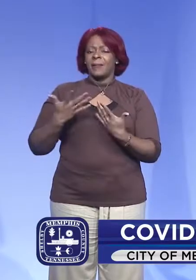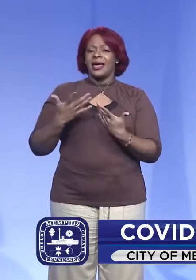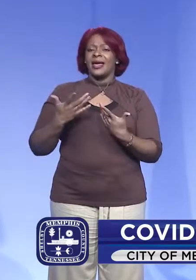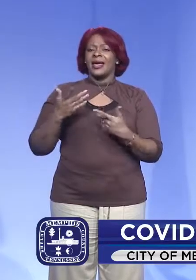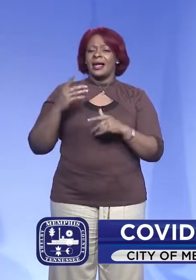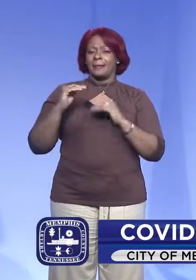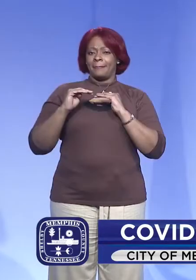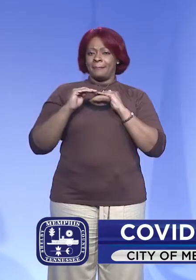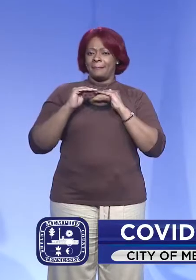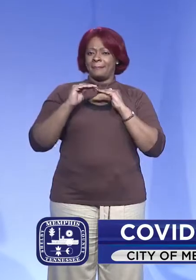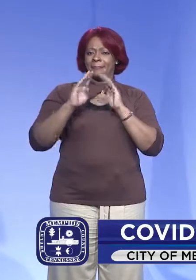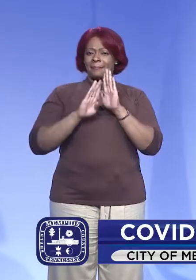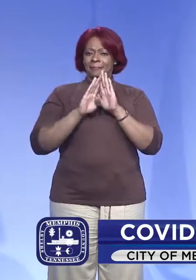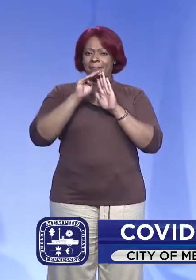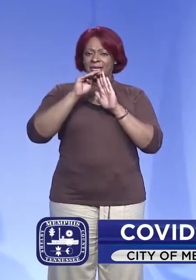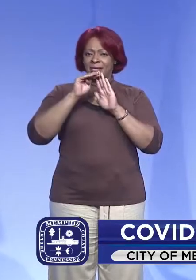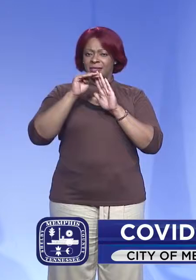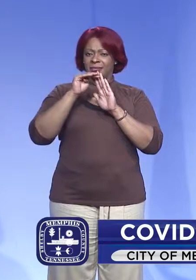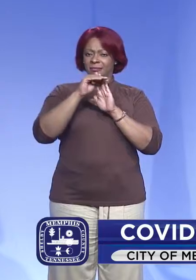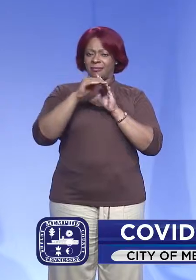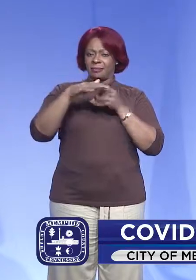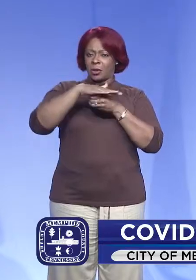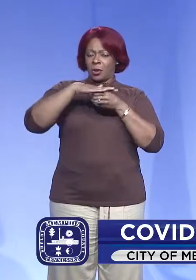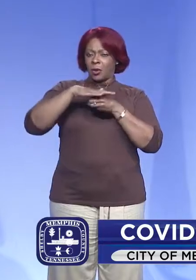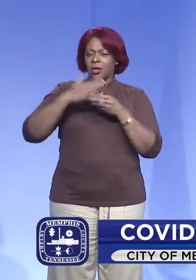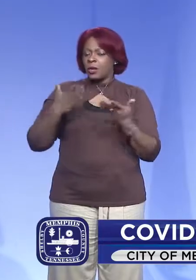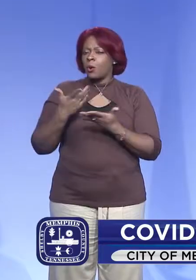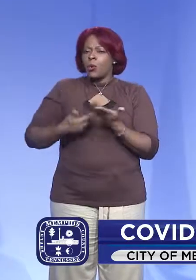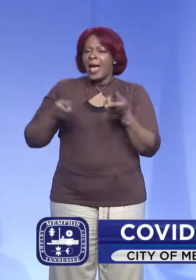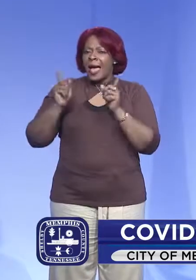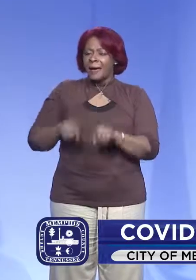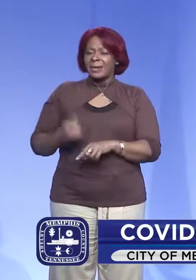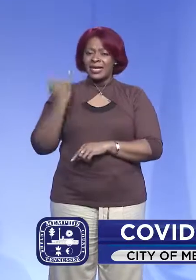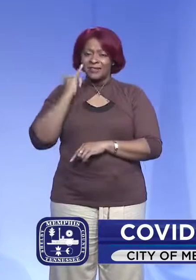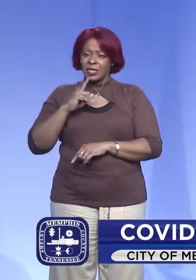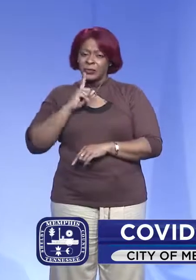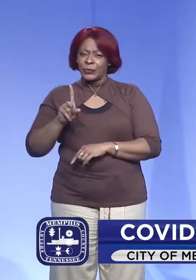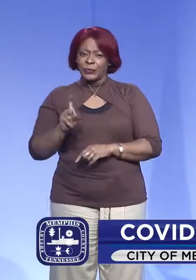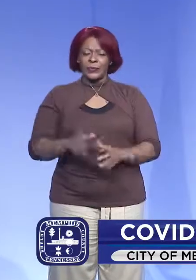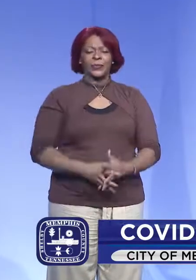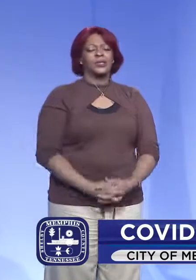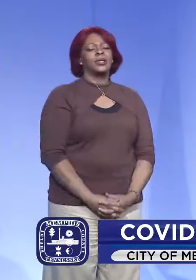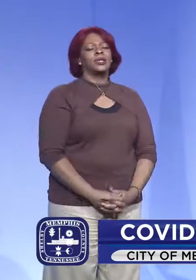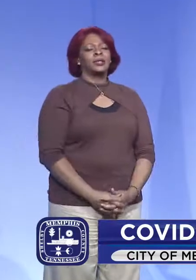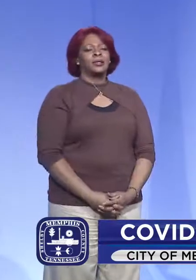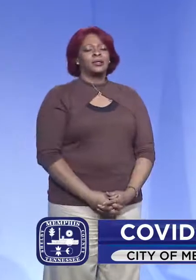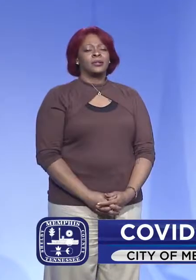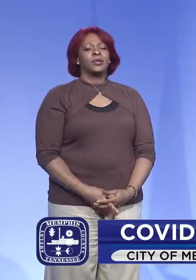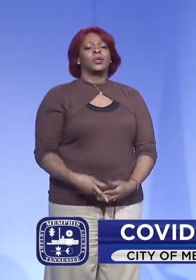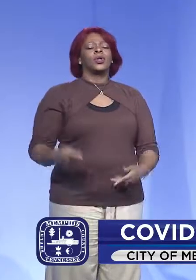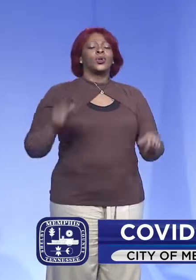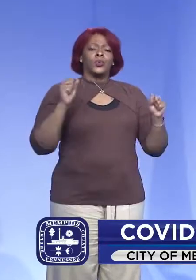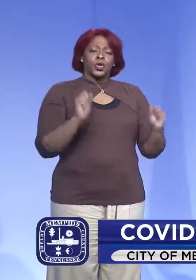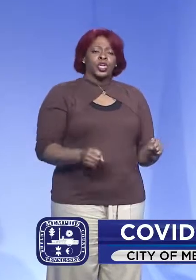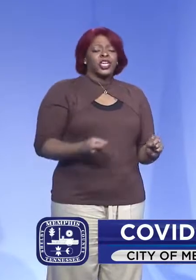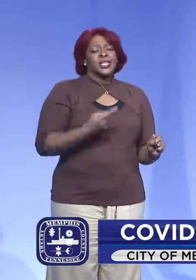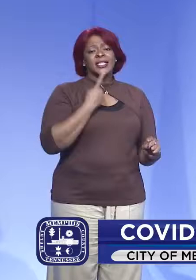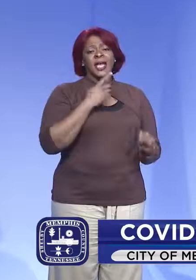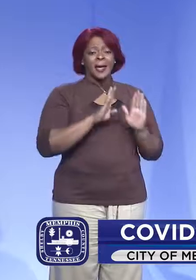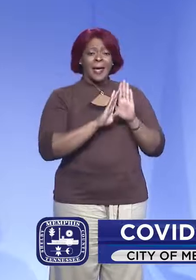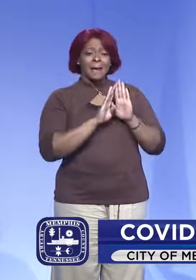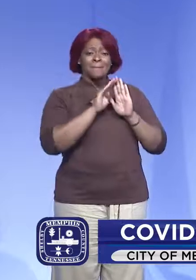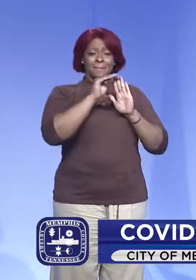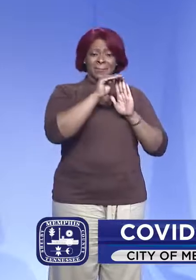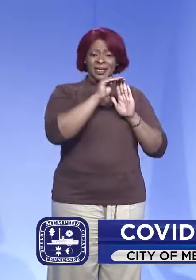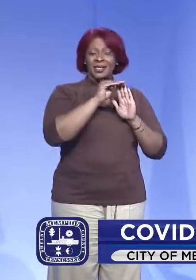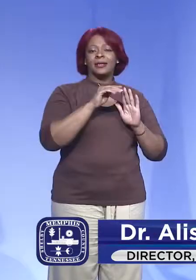local level? And what happens for that to be the case? So we could say that it peaked, but